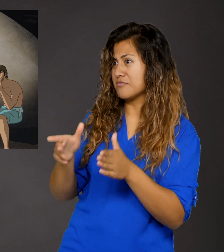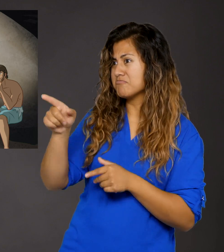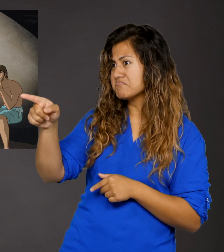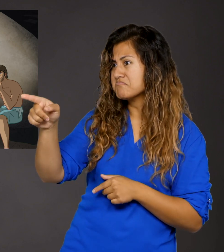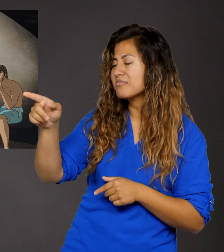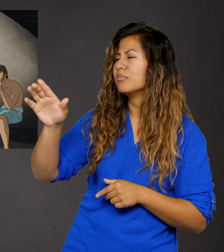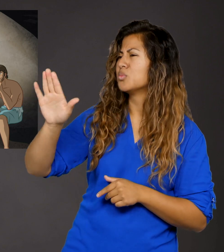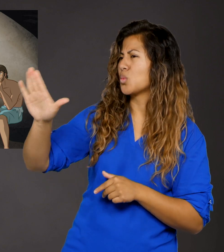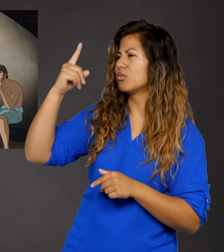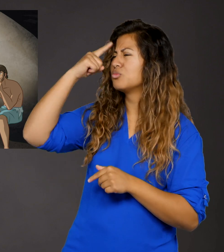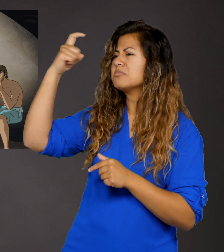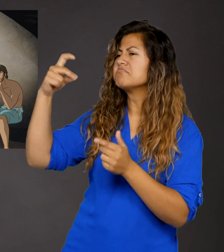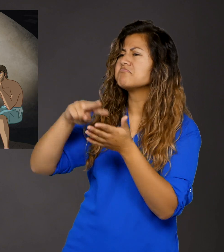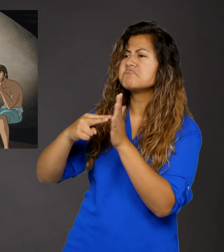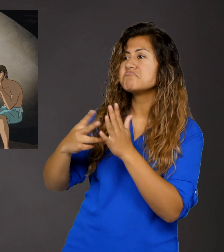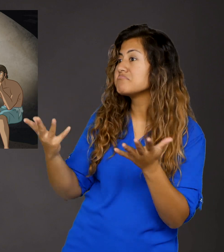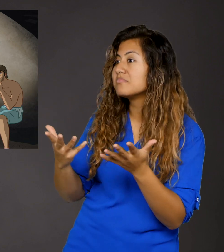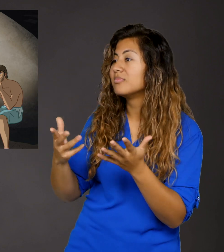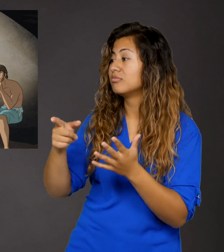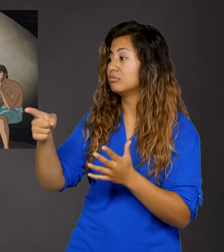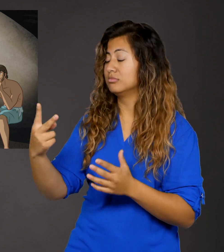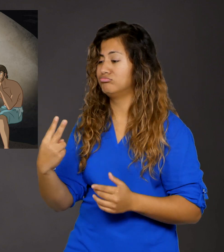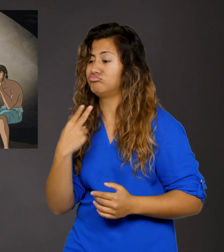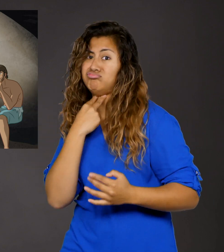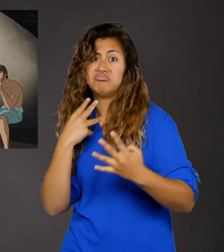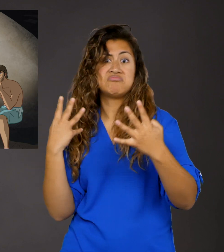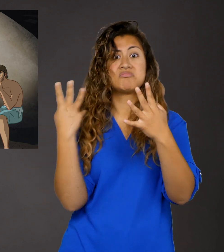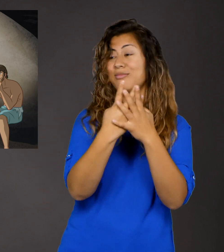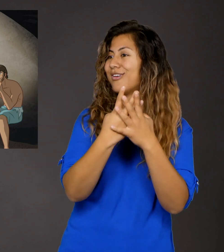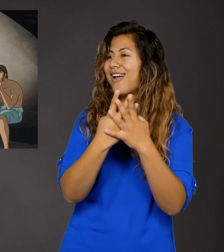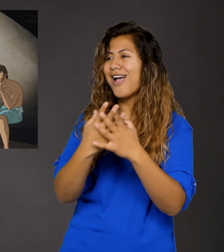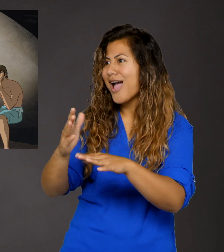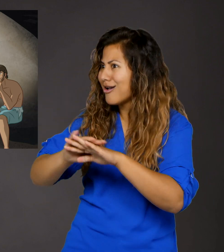The butler's dream meant that the butler would be freed.